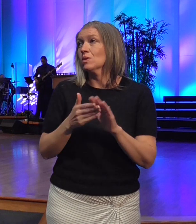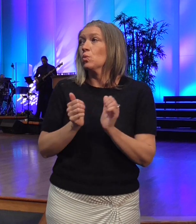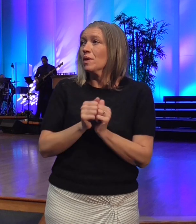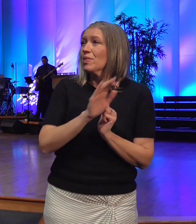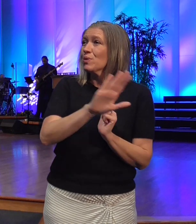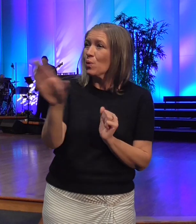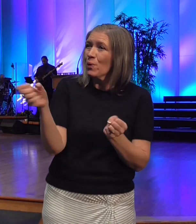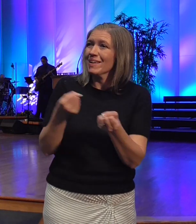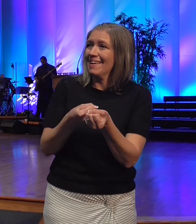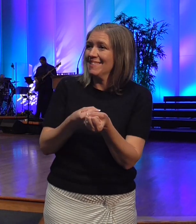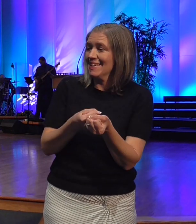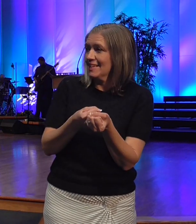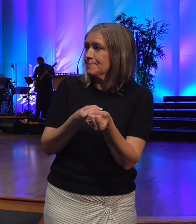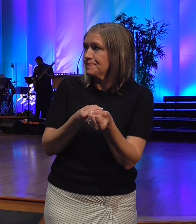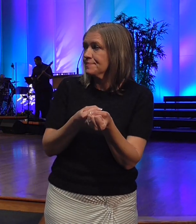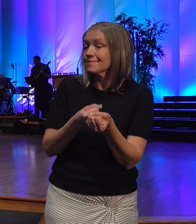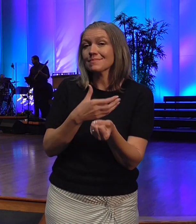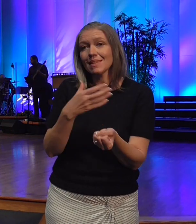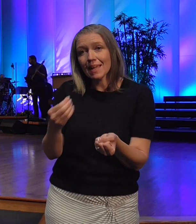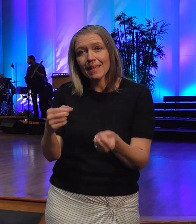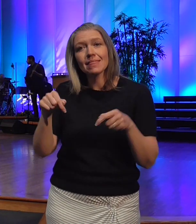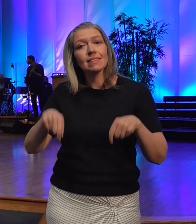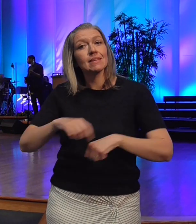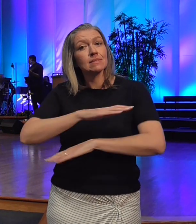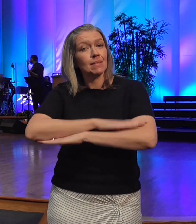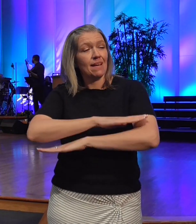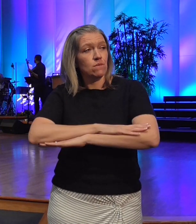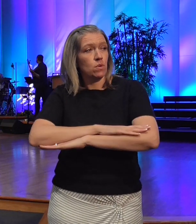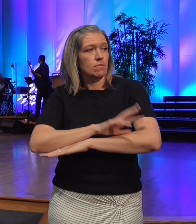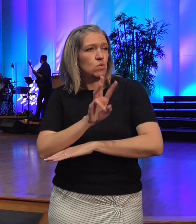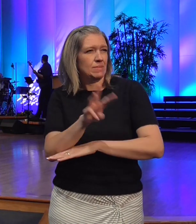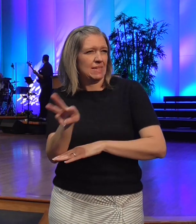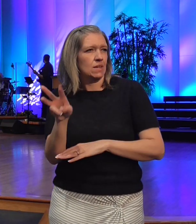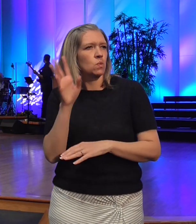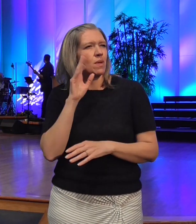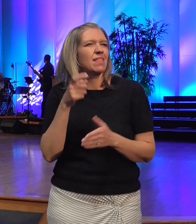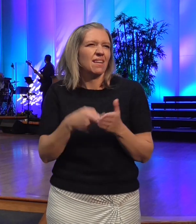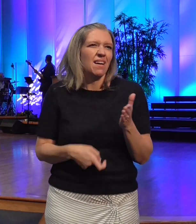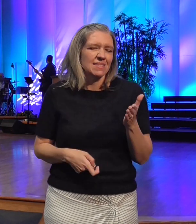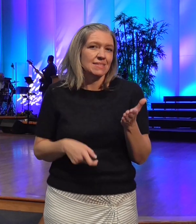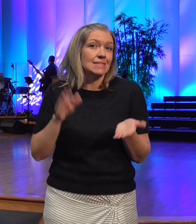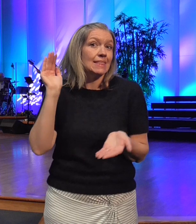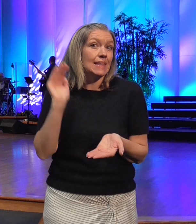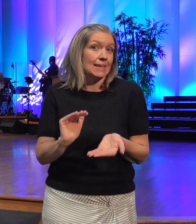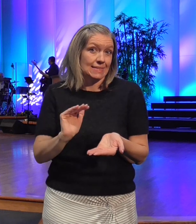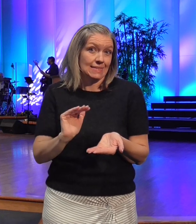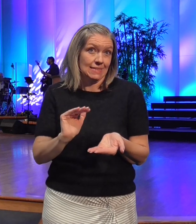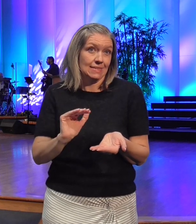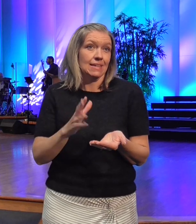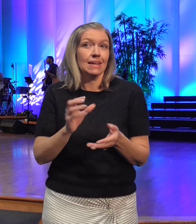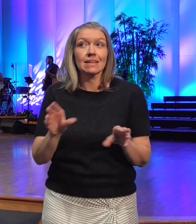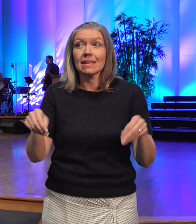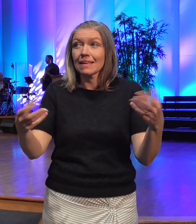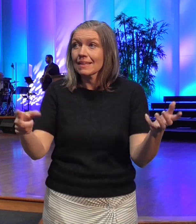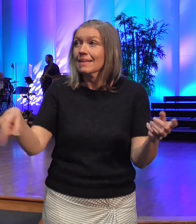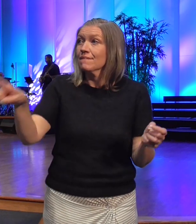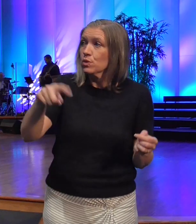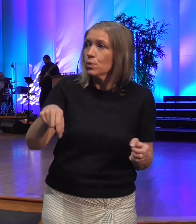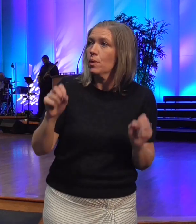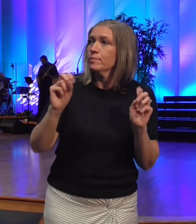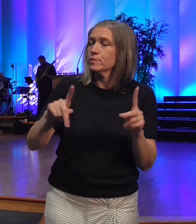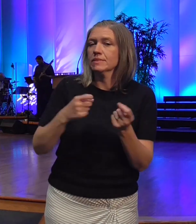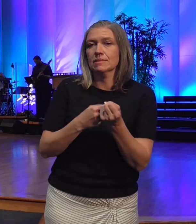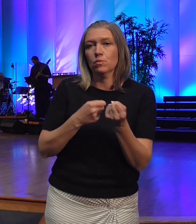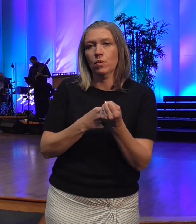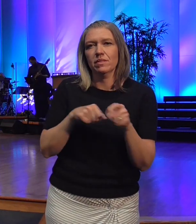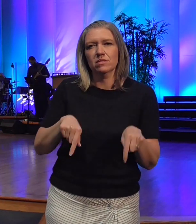And we also know that this platform is going to cost us all less and give you a chance to also support the church in